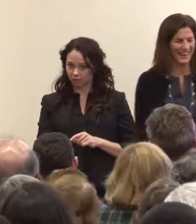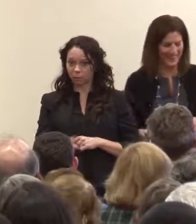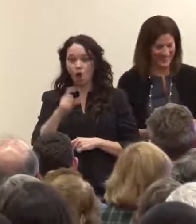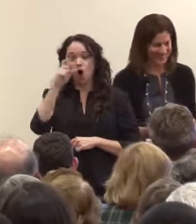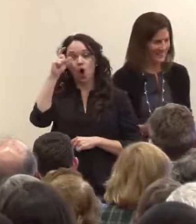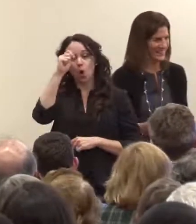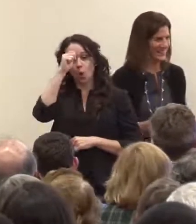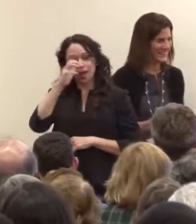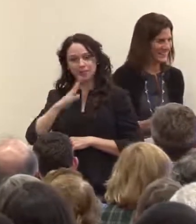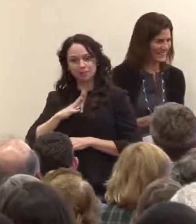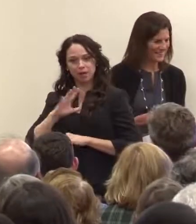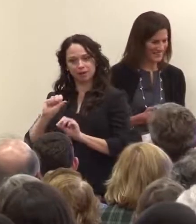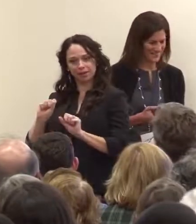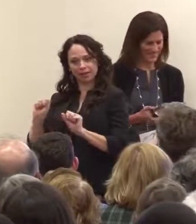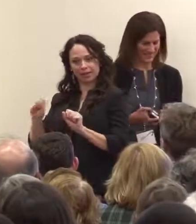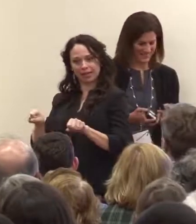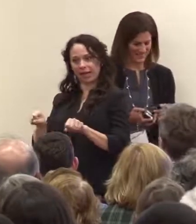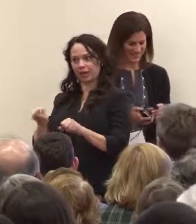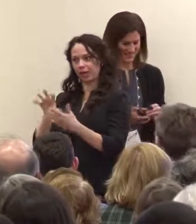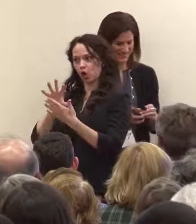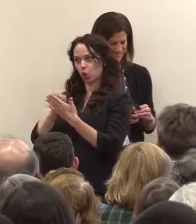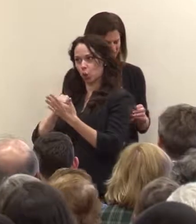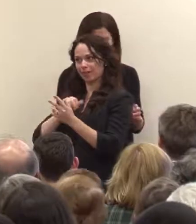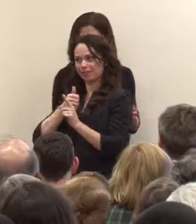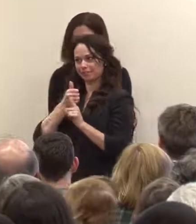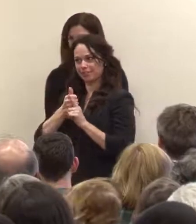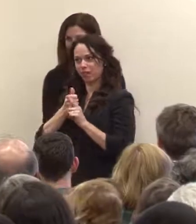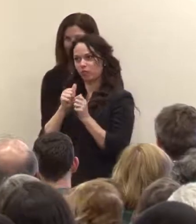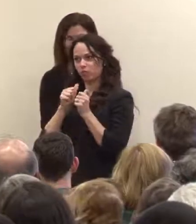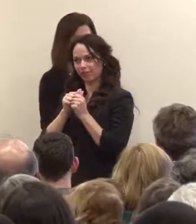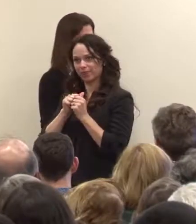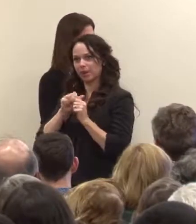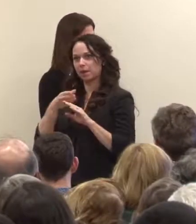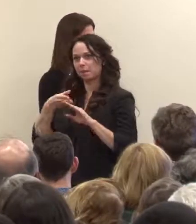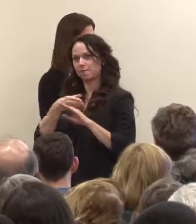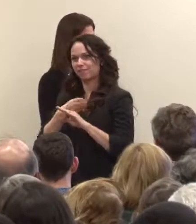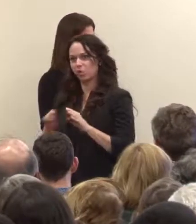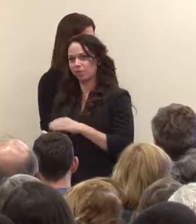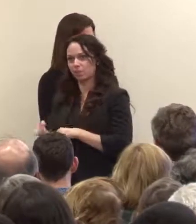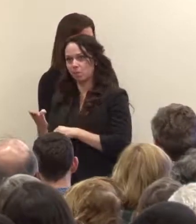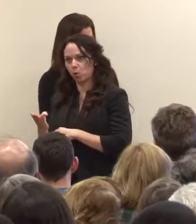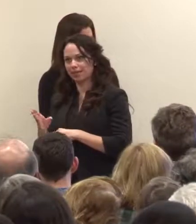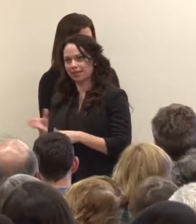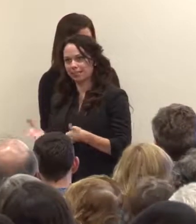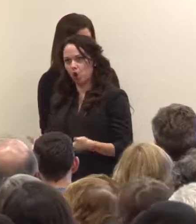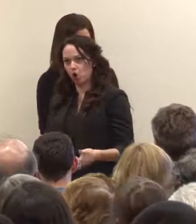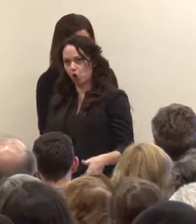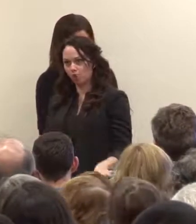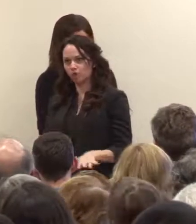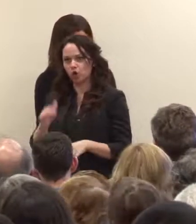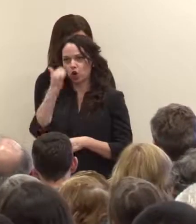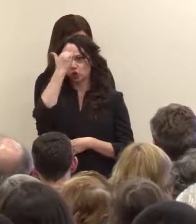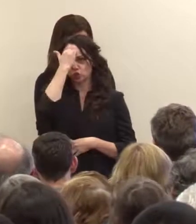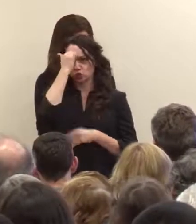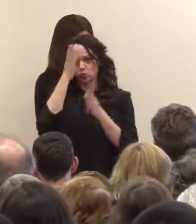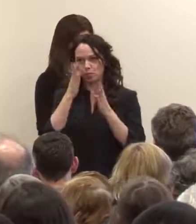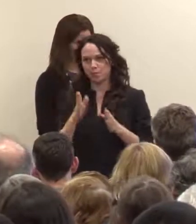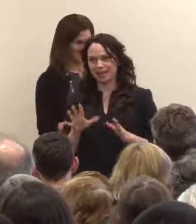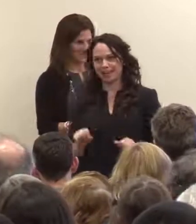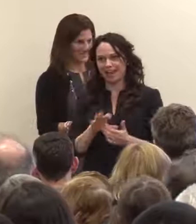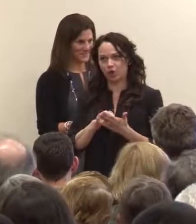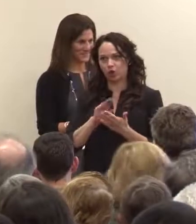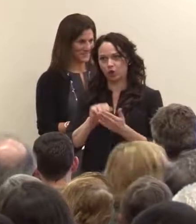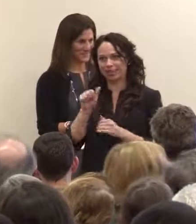can acquaint himself with it before the morning is over. A stupid man can learn it in the space of 10 days. So that was how it was brought